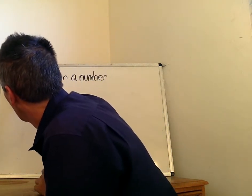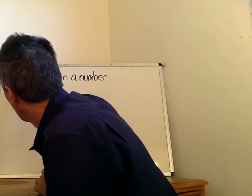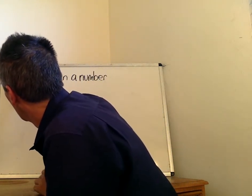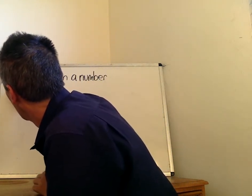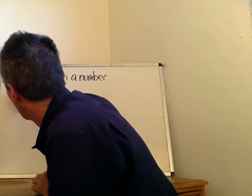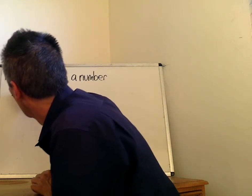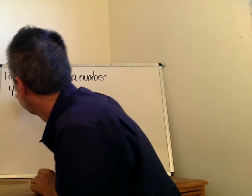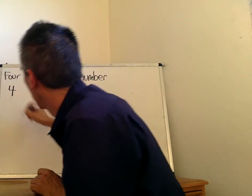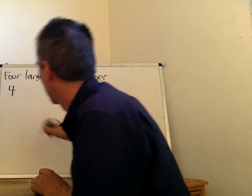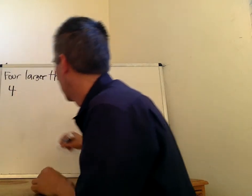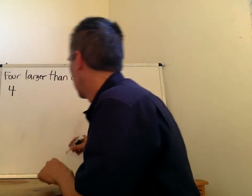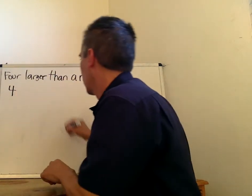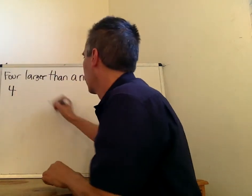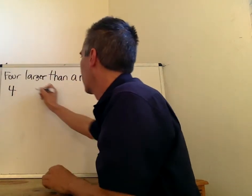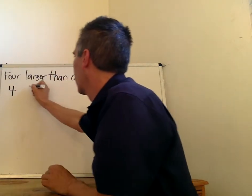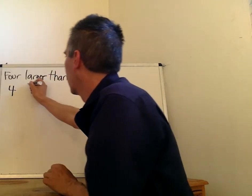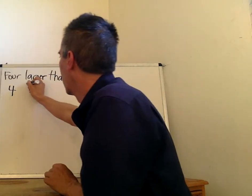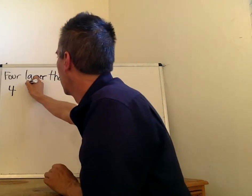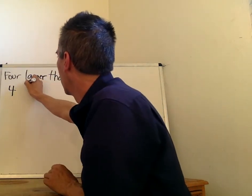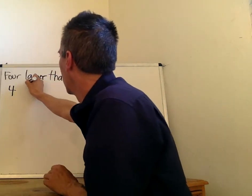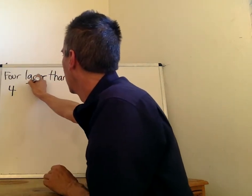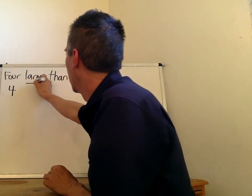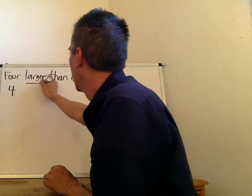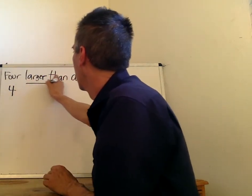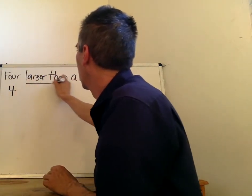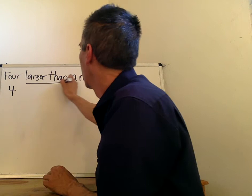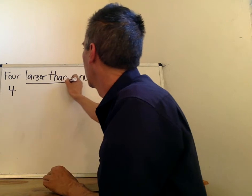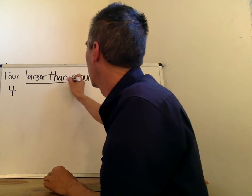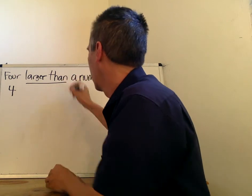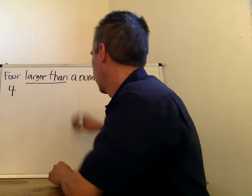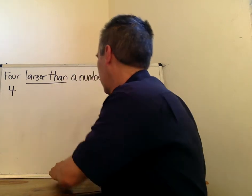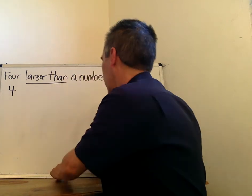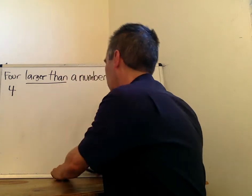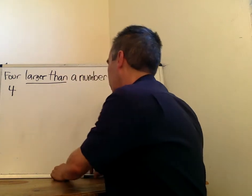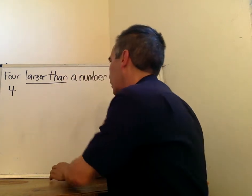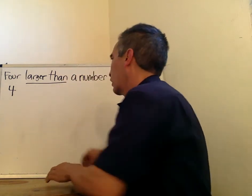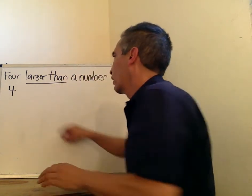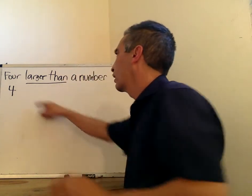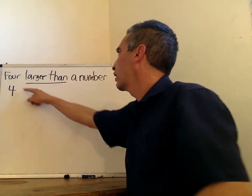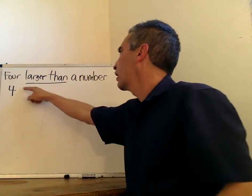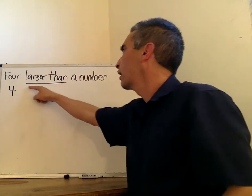right.